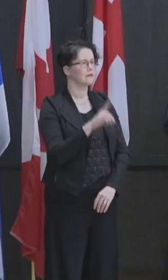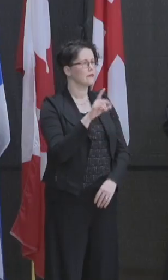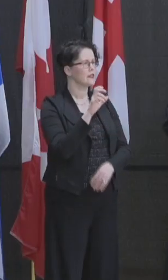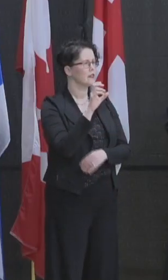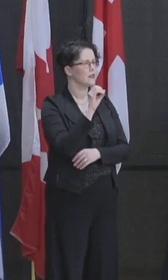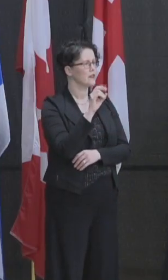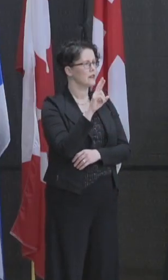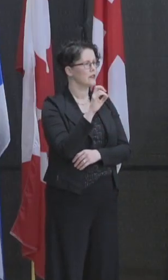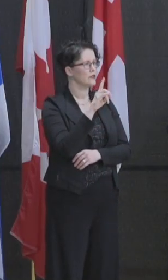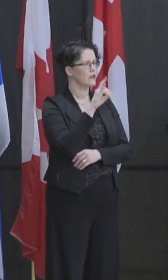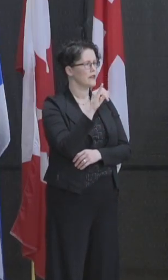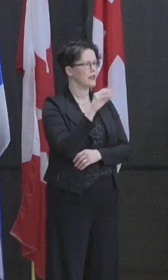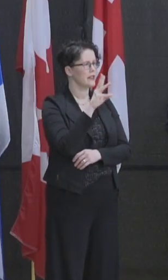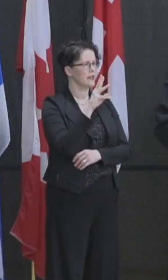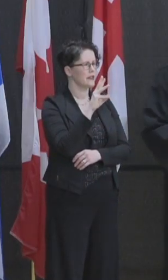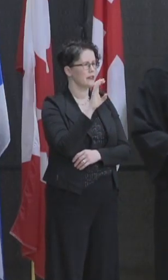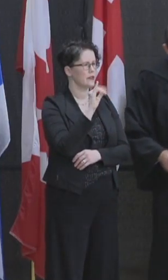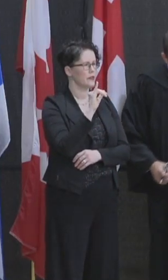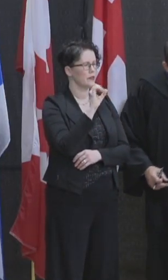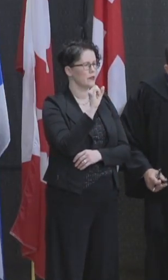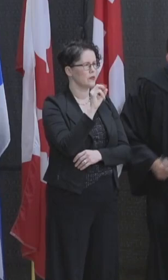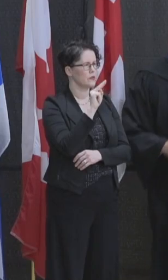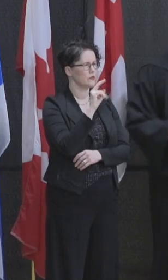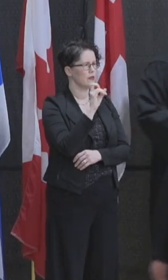Dorothy Wiesner.